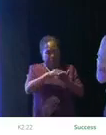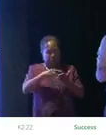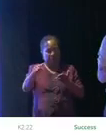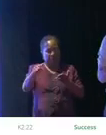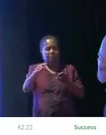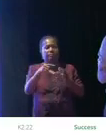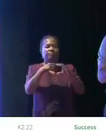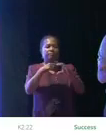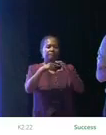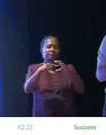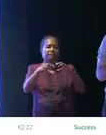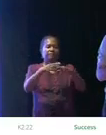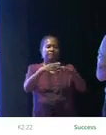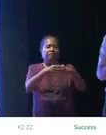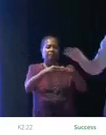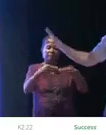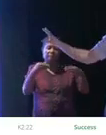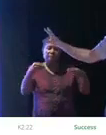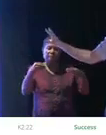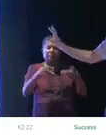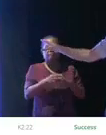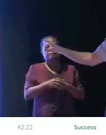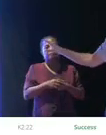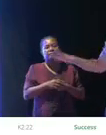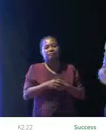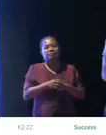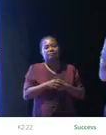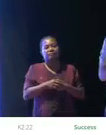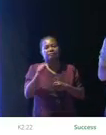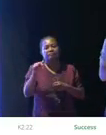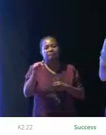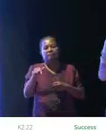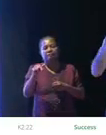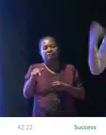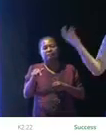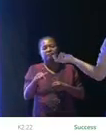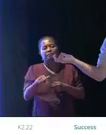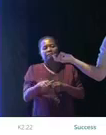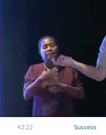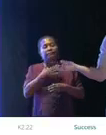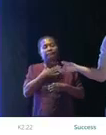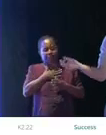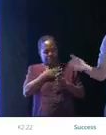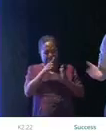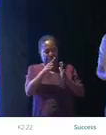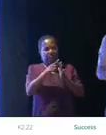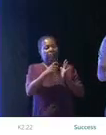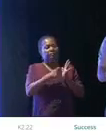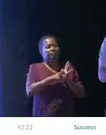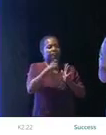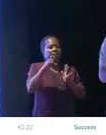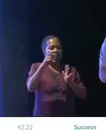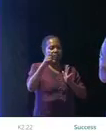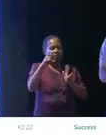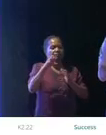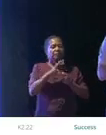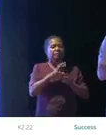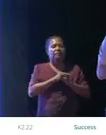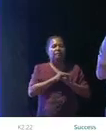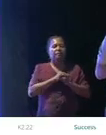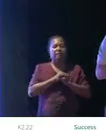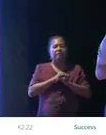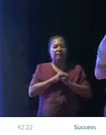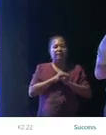click on the activation link, and once you're activated, this is your MyIRC portal. This is your dashboard. Okay.